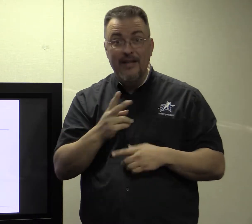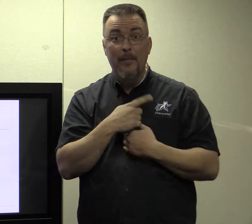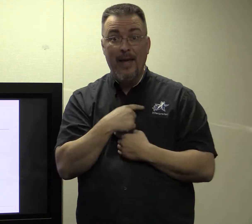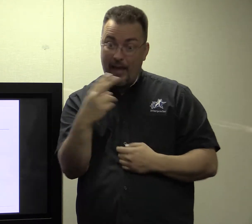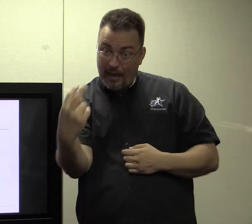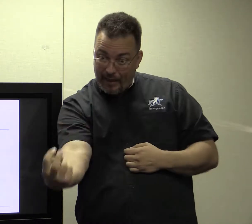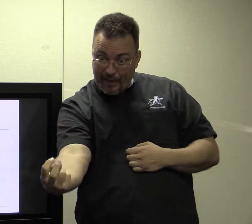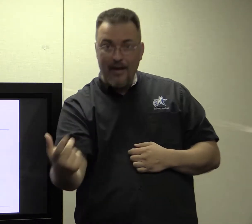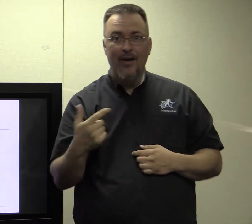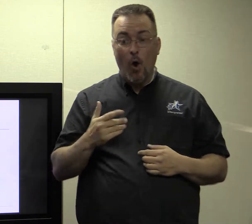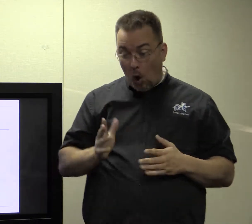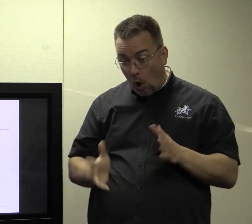bat or any animals.